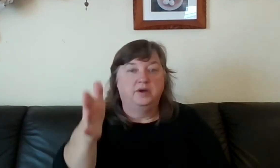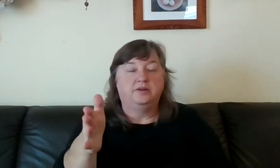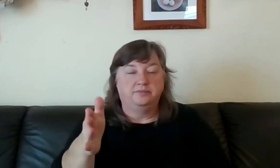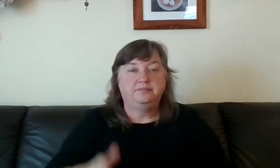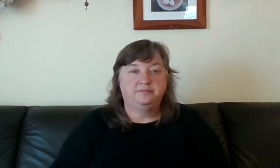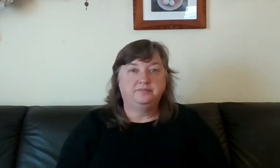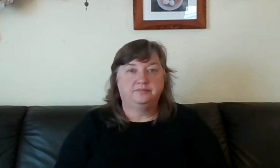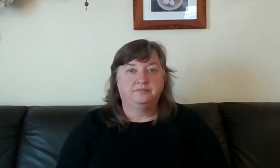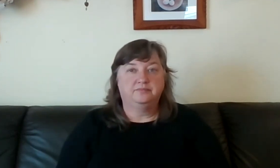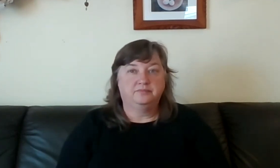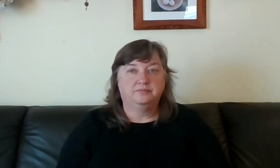Will.